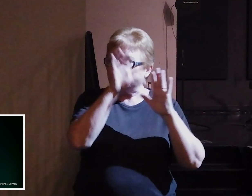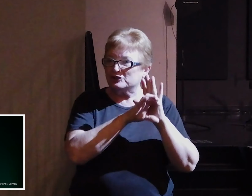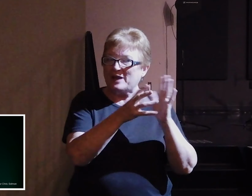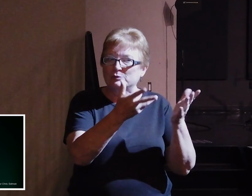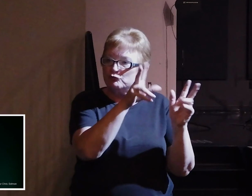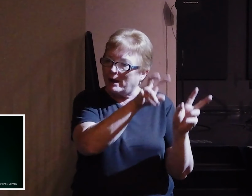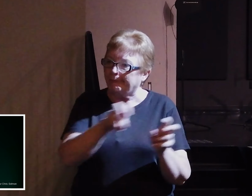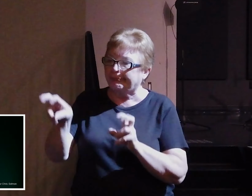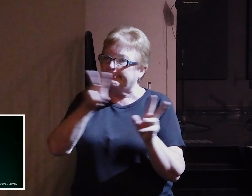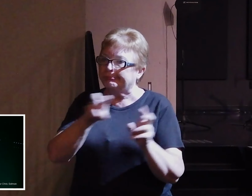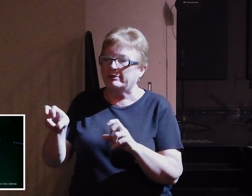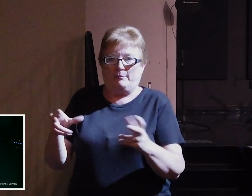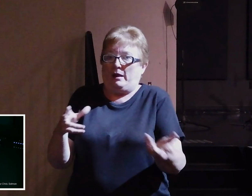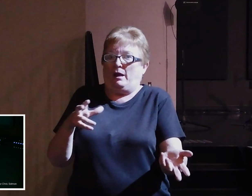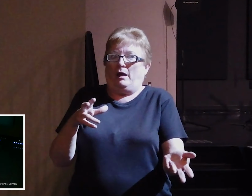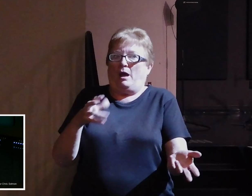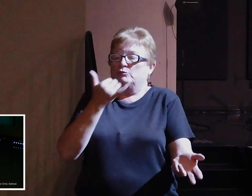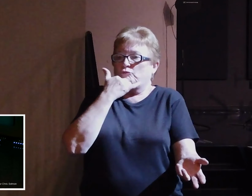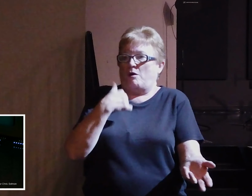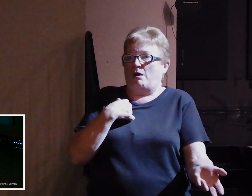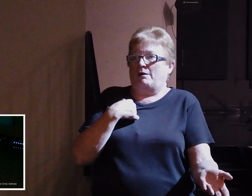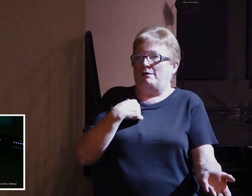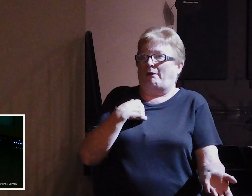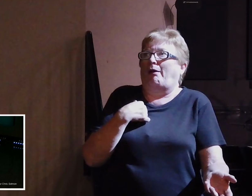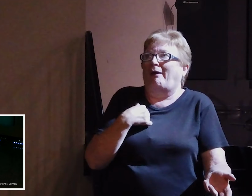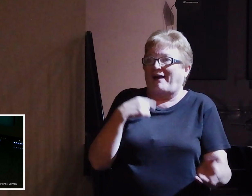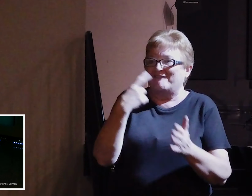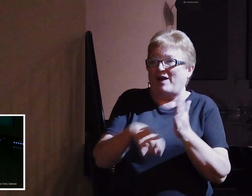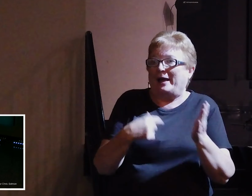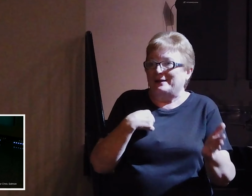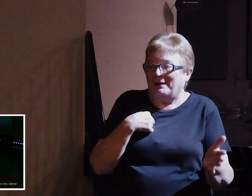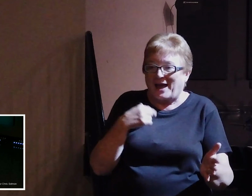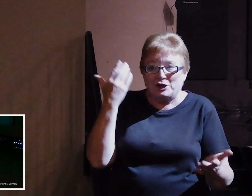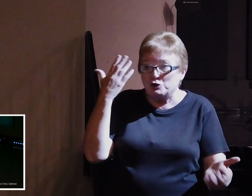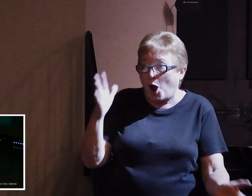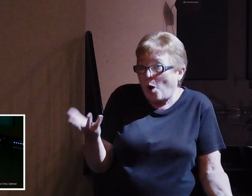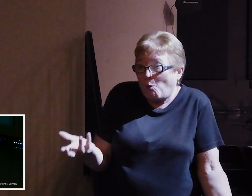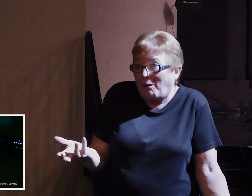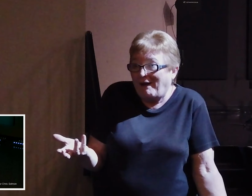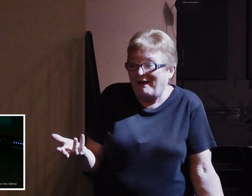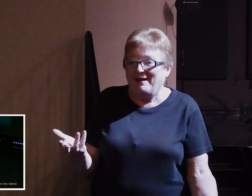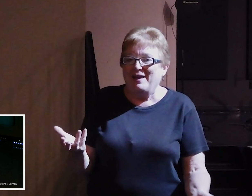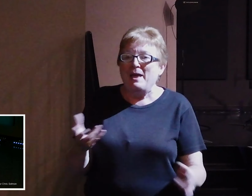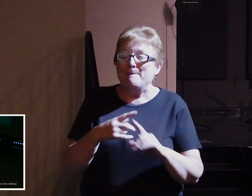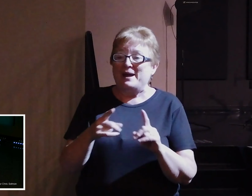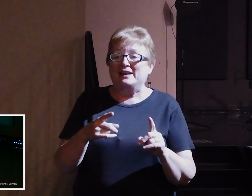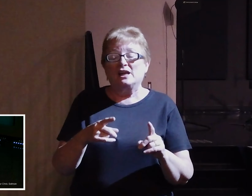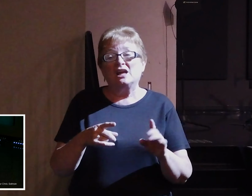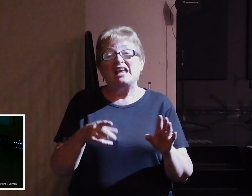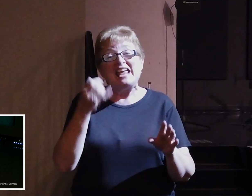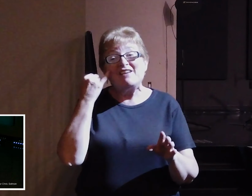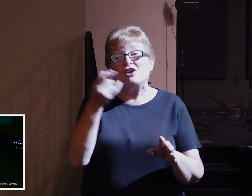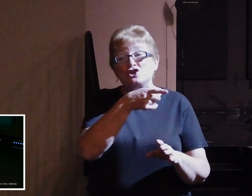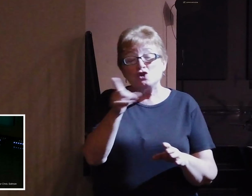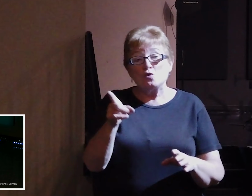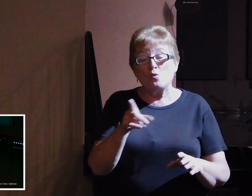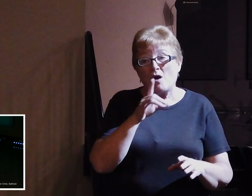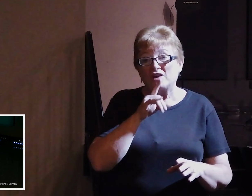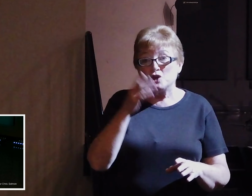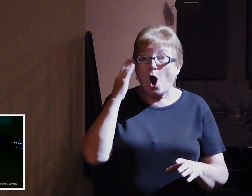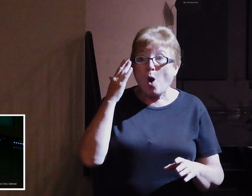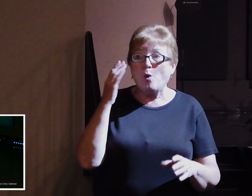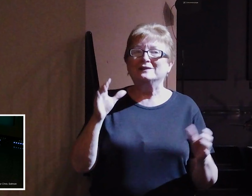for that stuff. And you know, if you actively do that kind of stuff, if you actively are stealing, you should be totally ashamed of that.